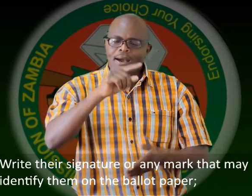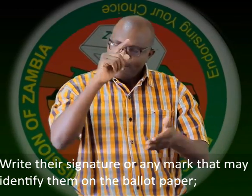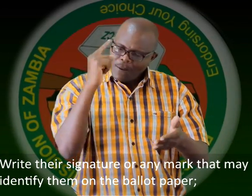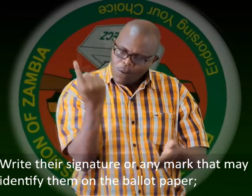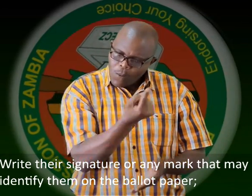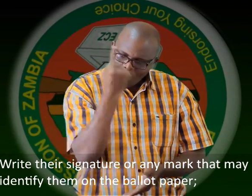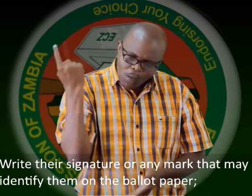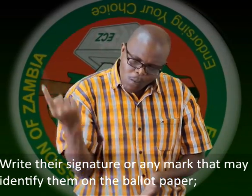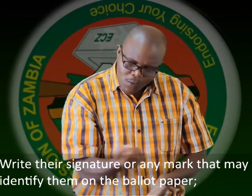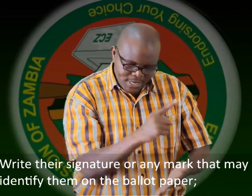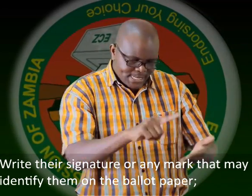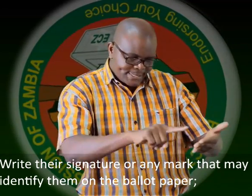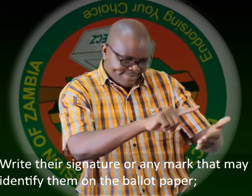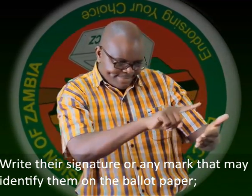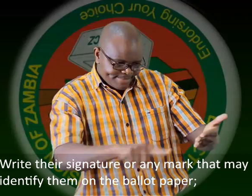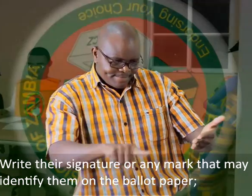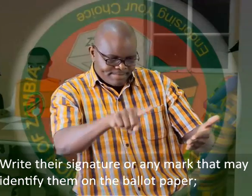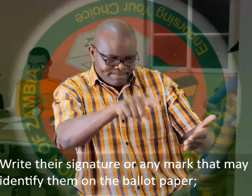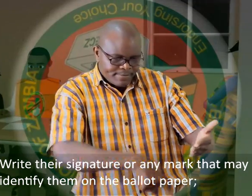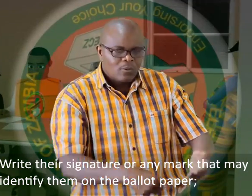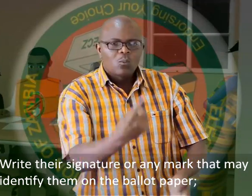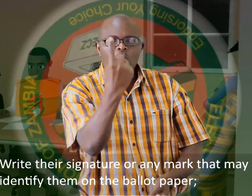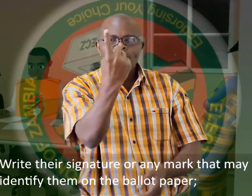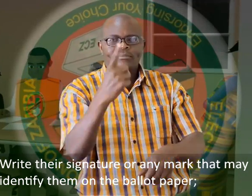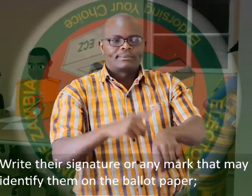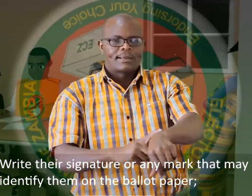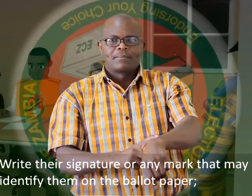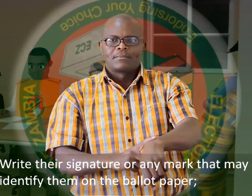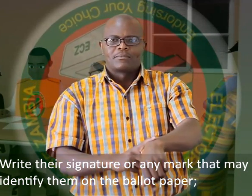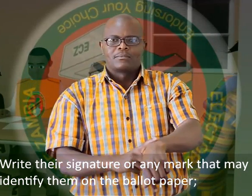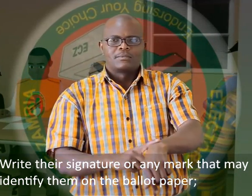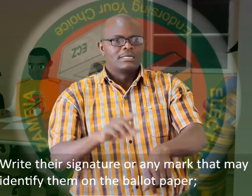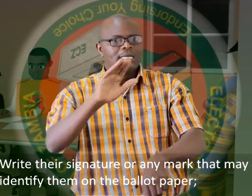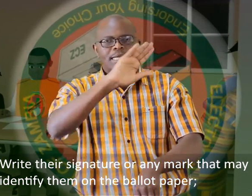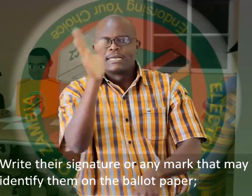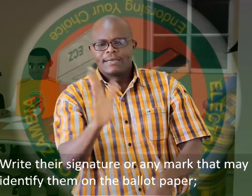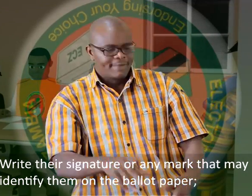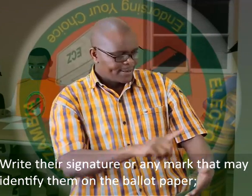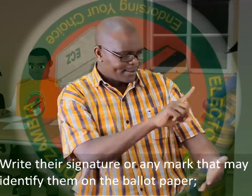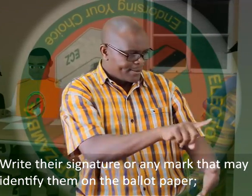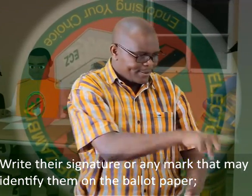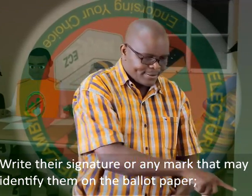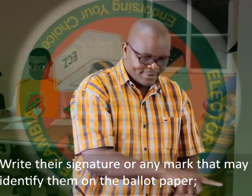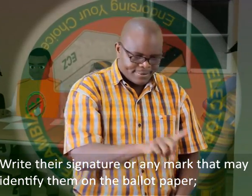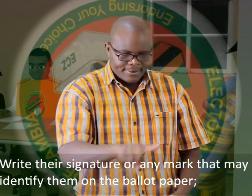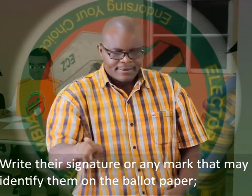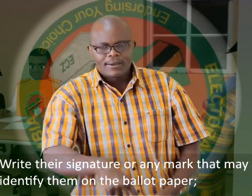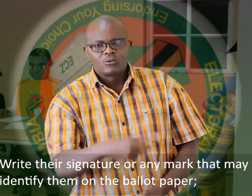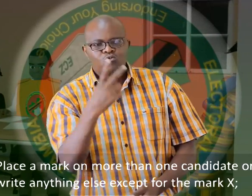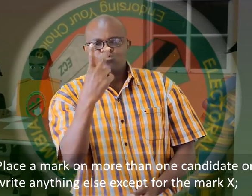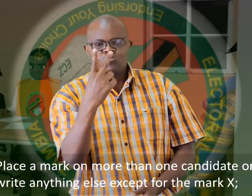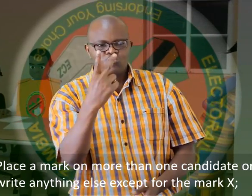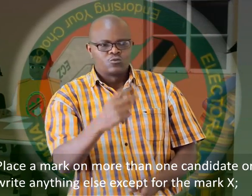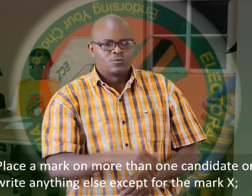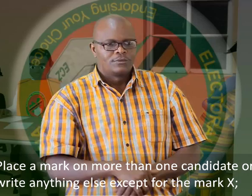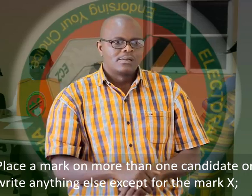Write their signature or any mark that may identify them on the ballot paper. Place a mark on more than